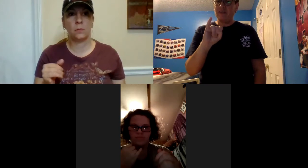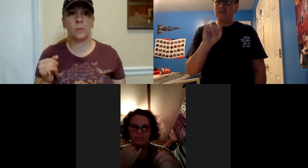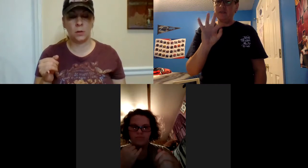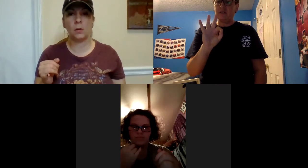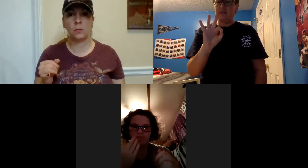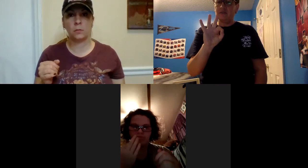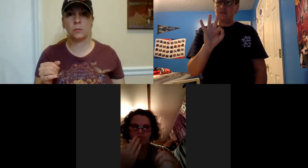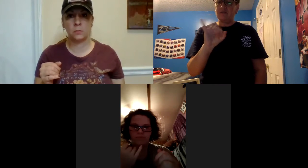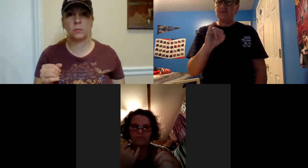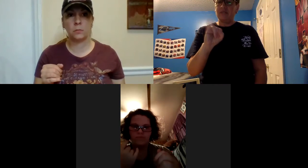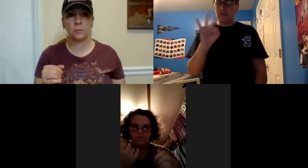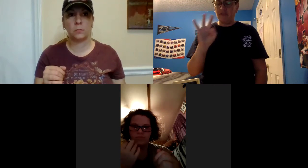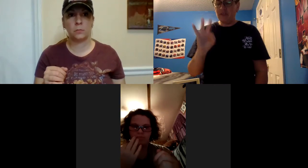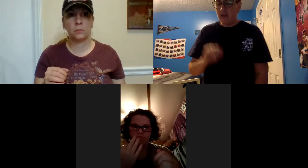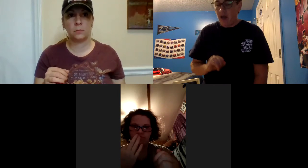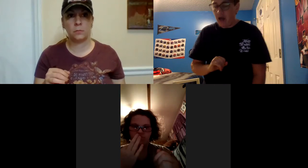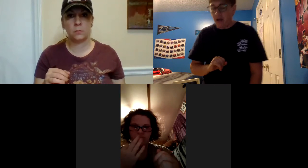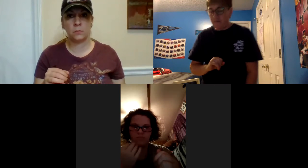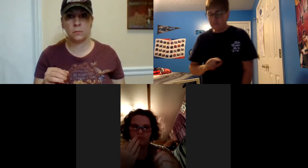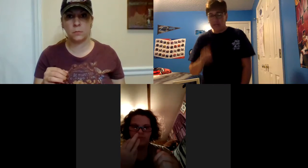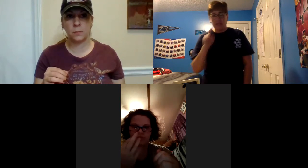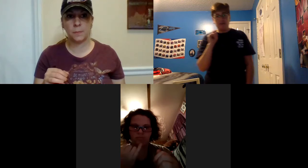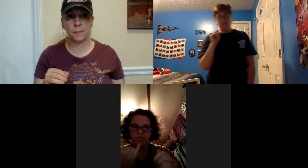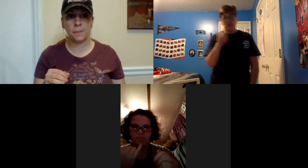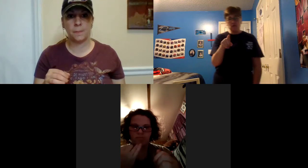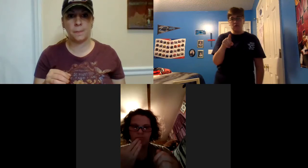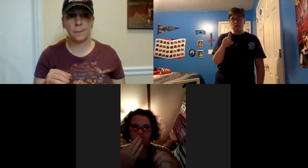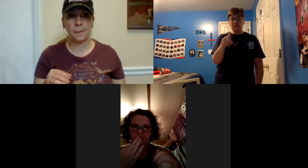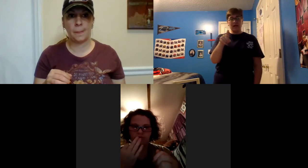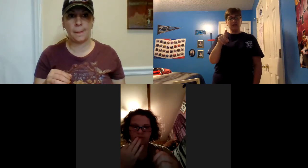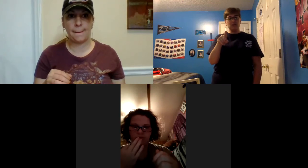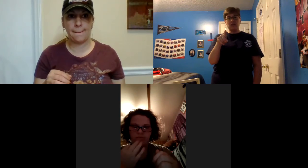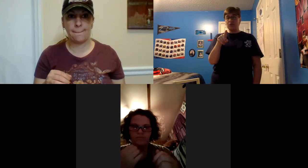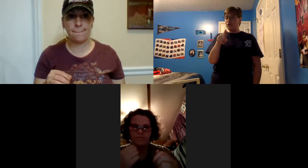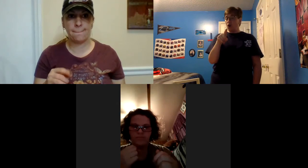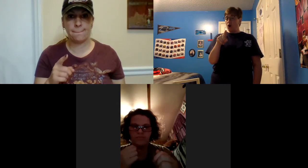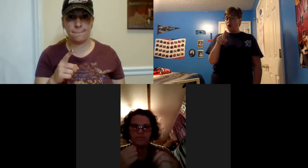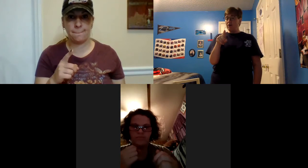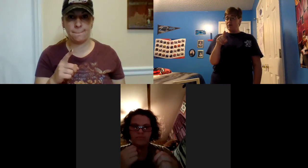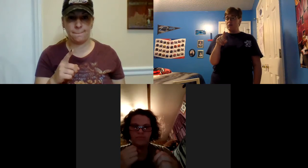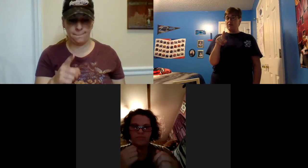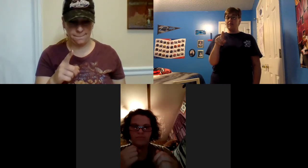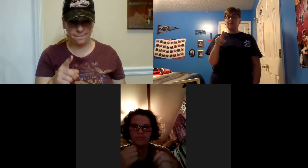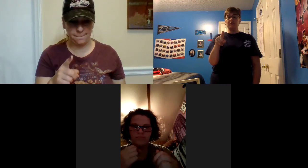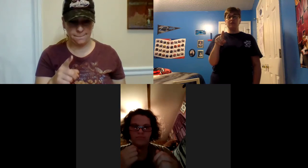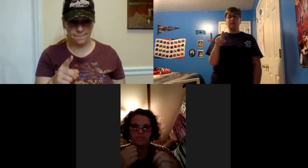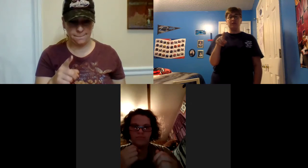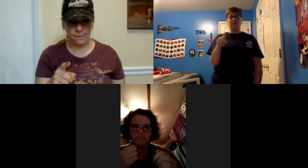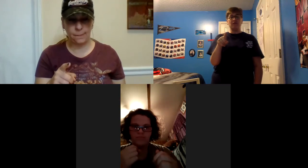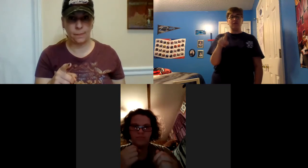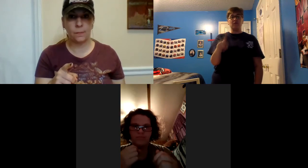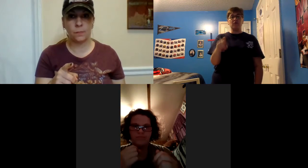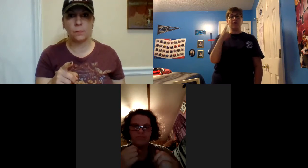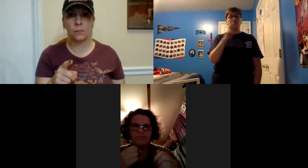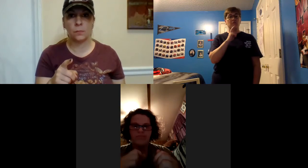if. Yeah. If you, and you can do your R if you want.